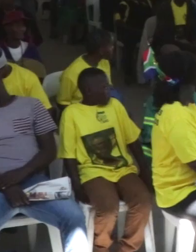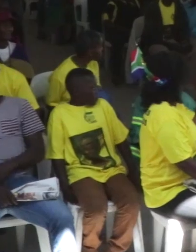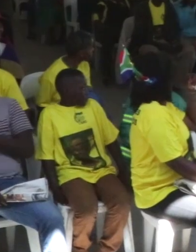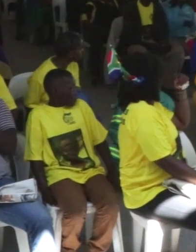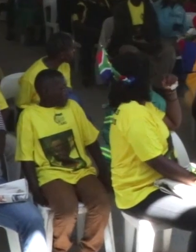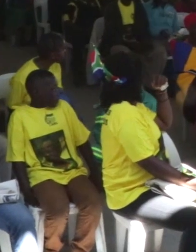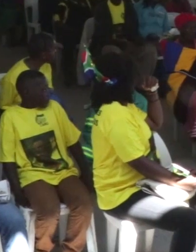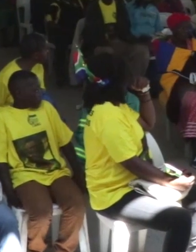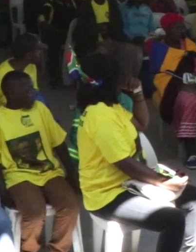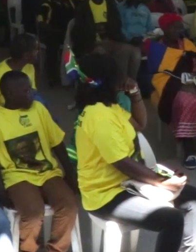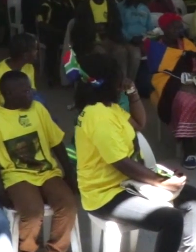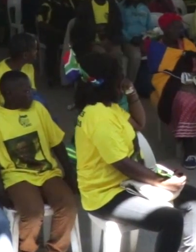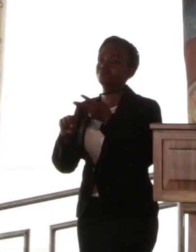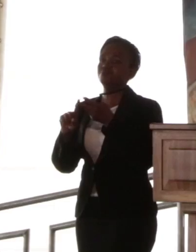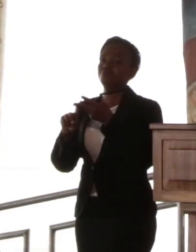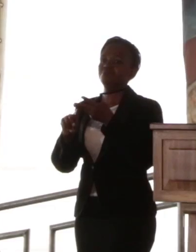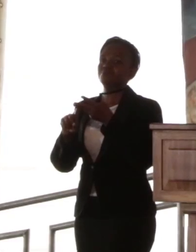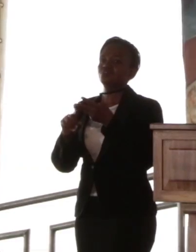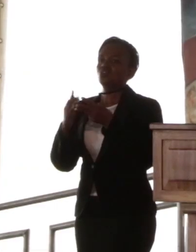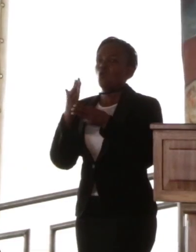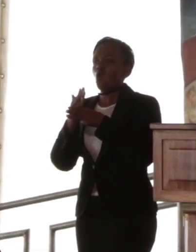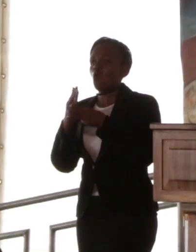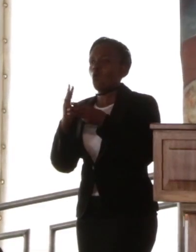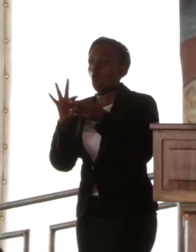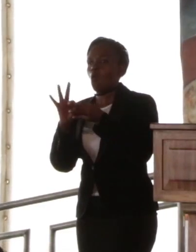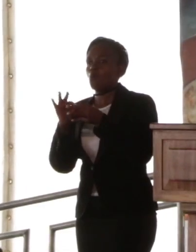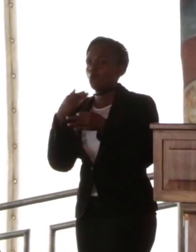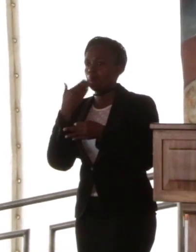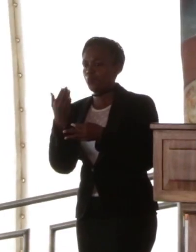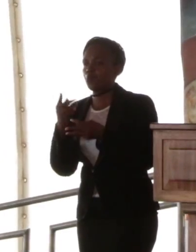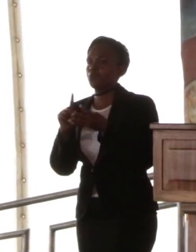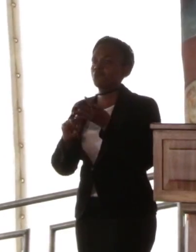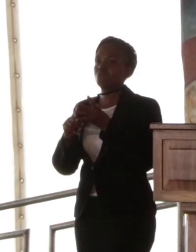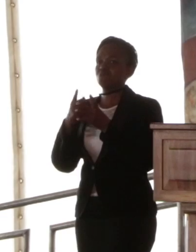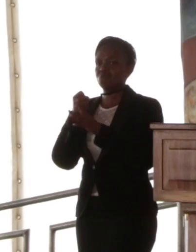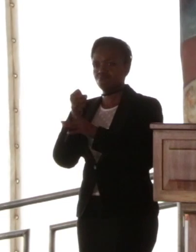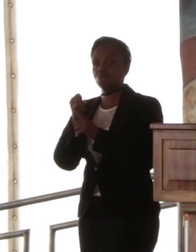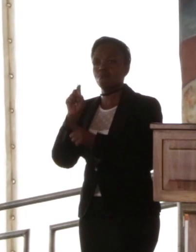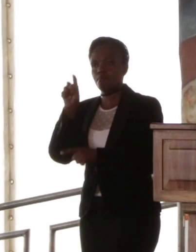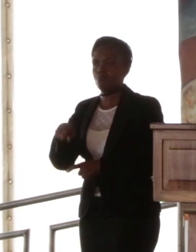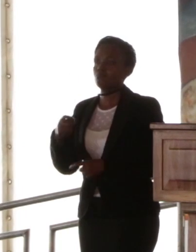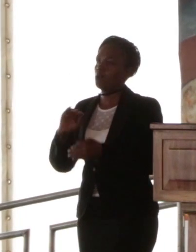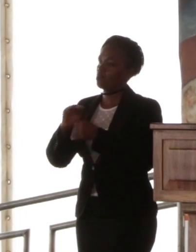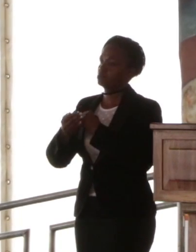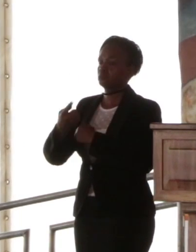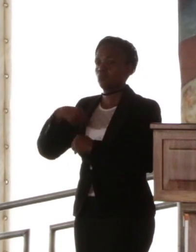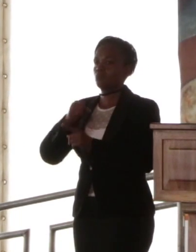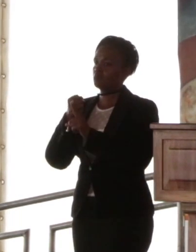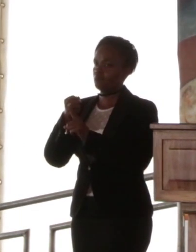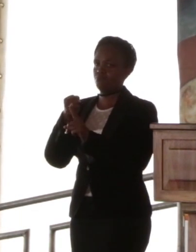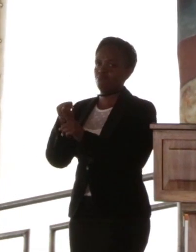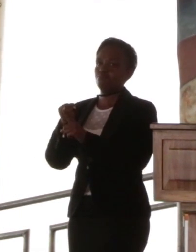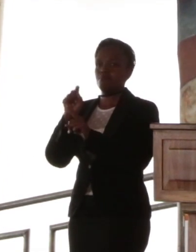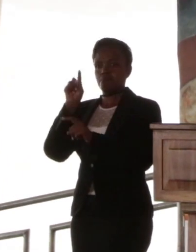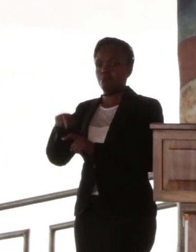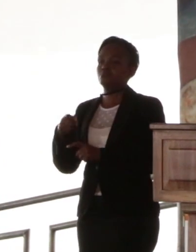hunger, homelessness, and inequality. Let us protect our liberation